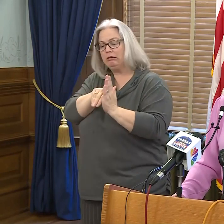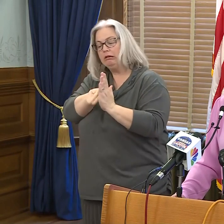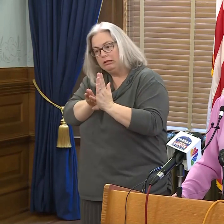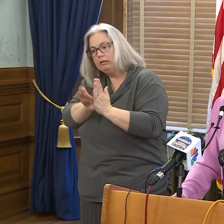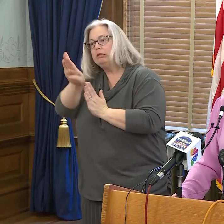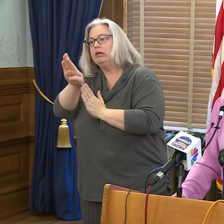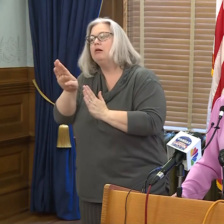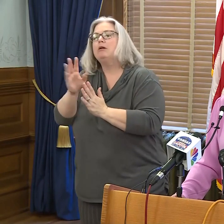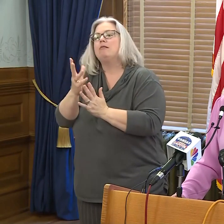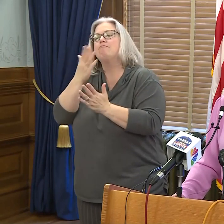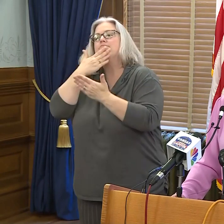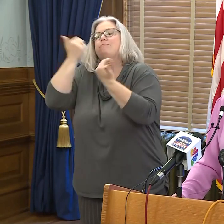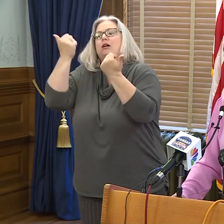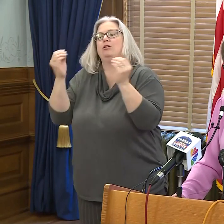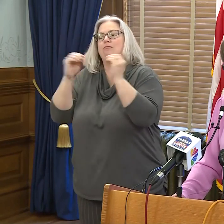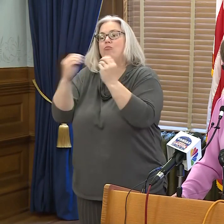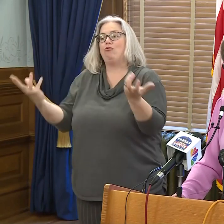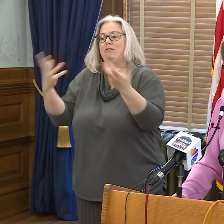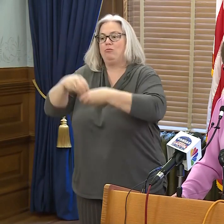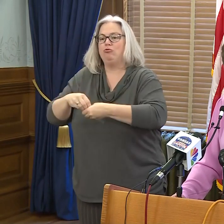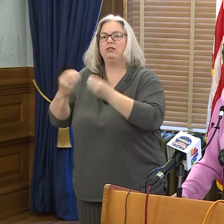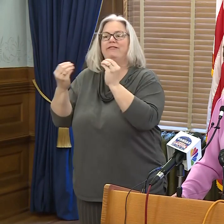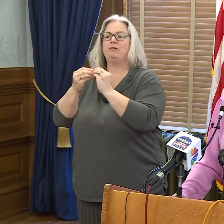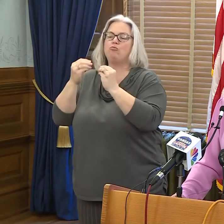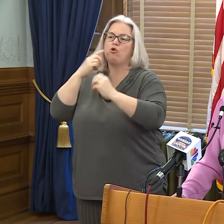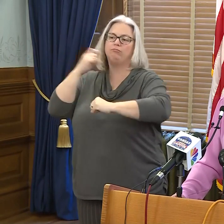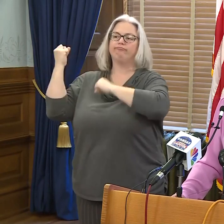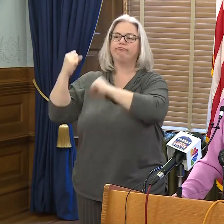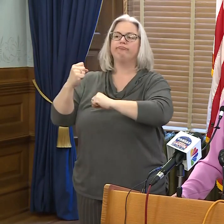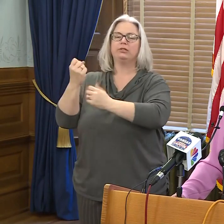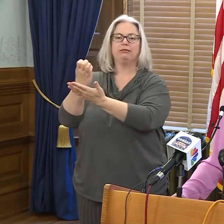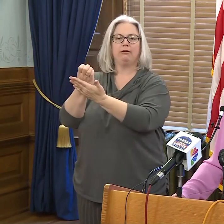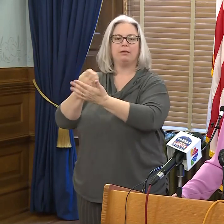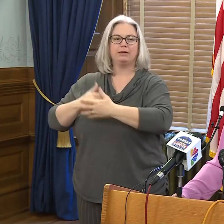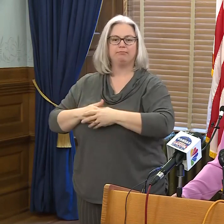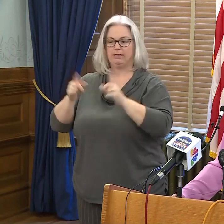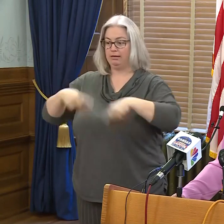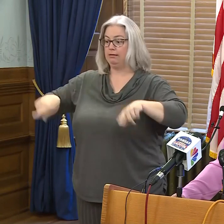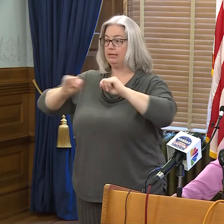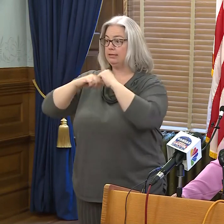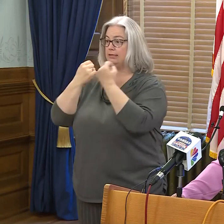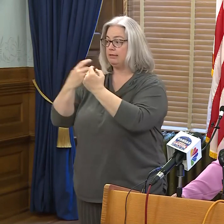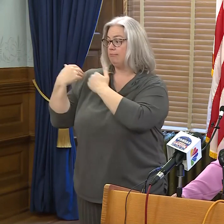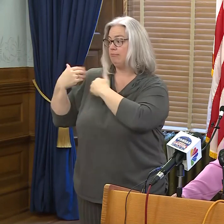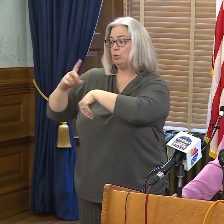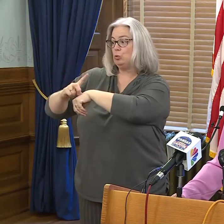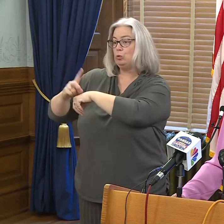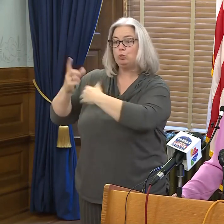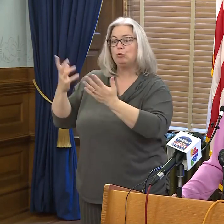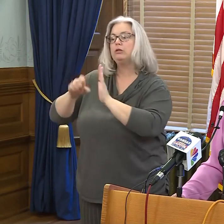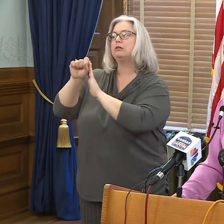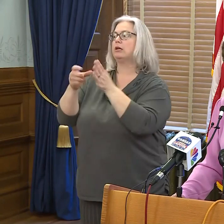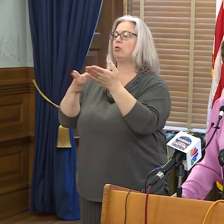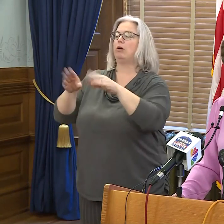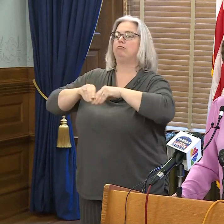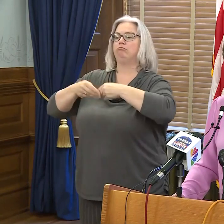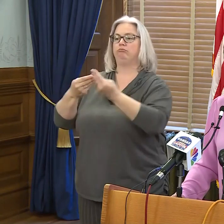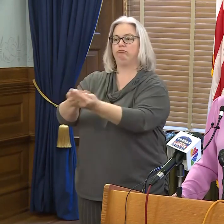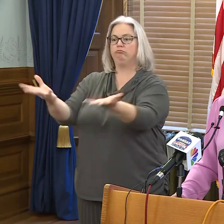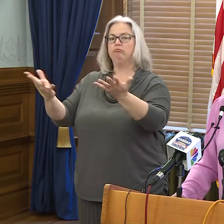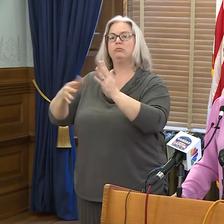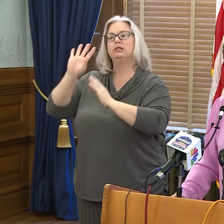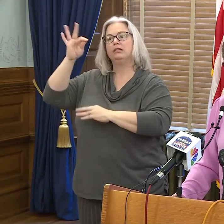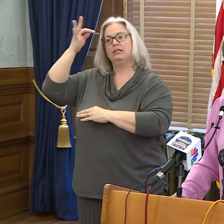better, more inclusive and resilient economy. This team will be responsible for the statewide distribution